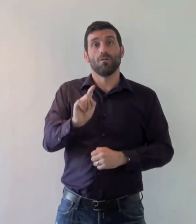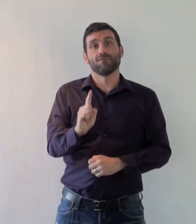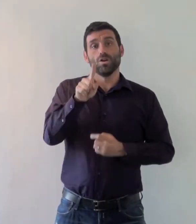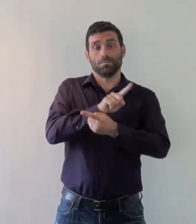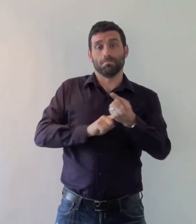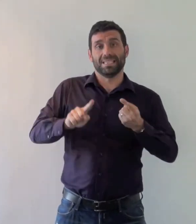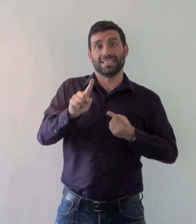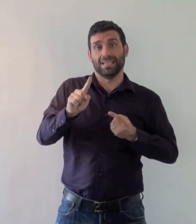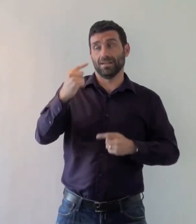April 2012.